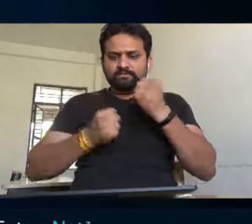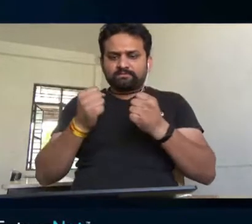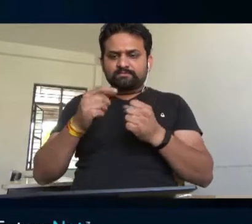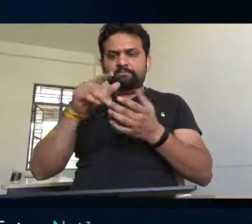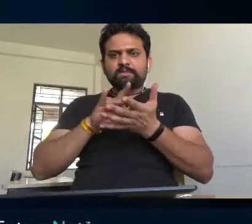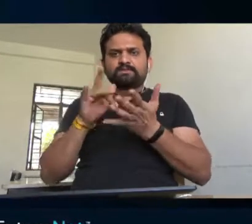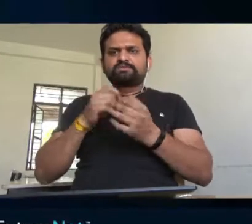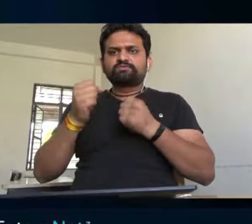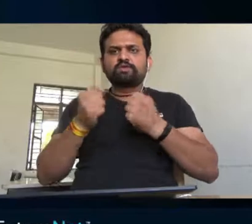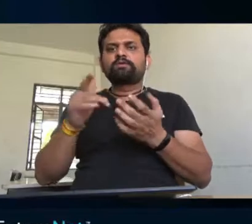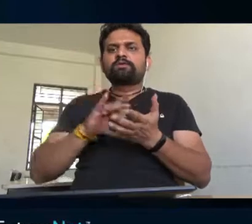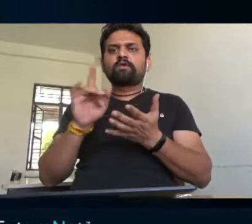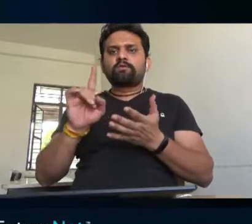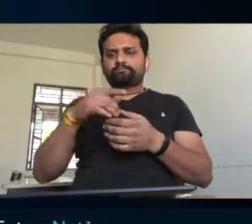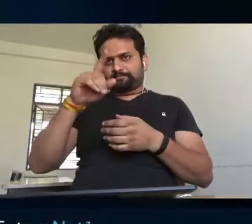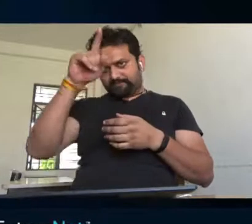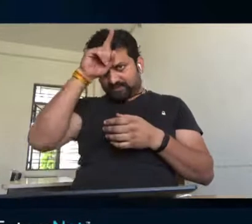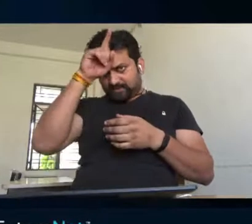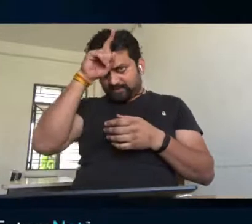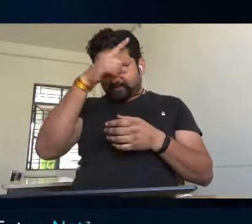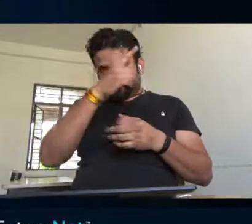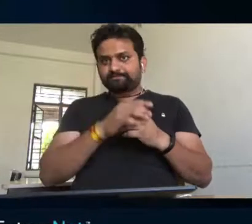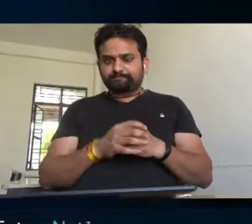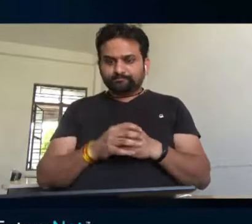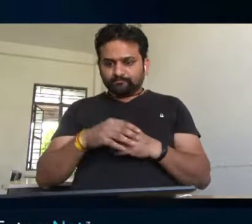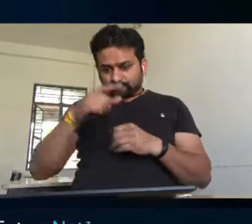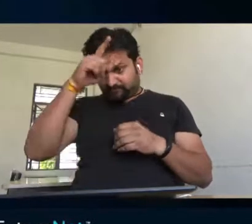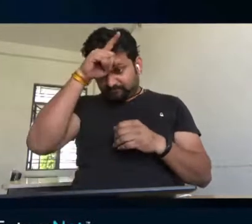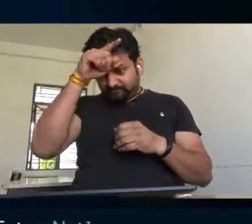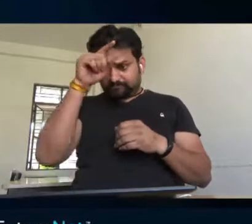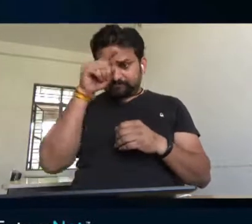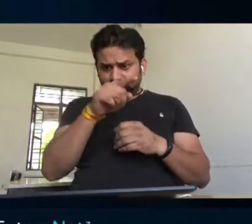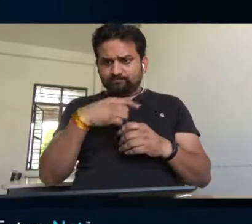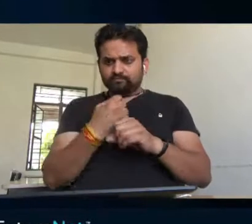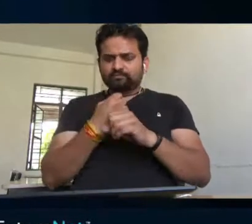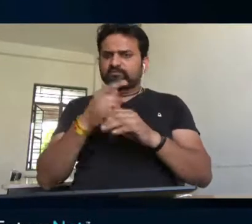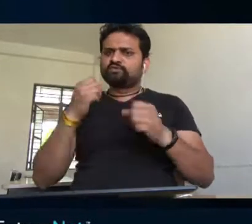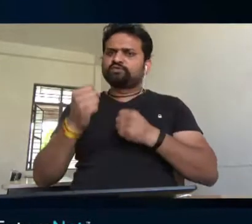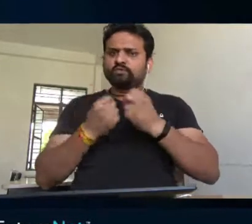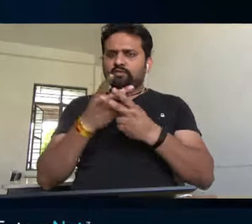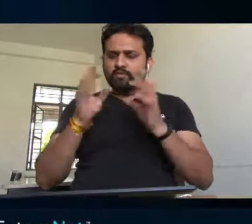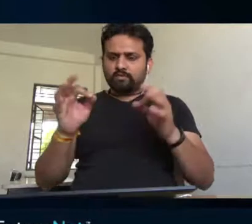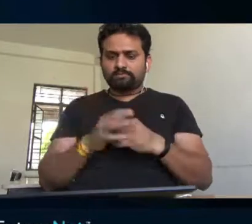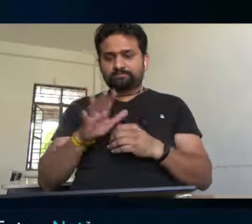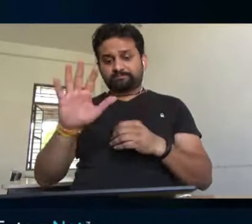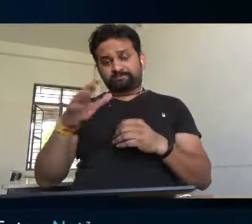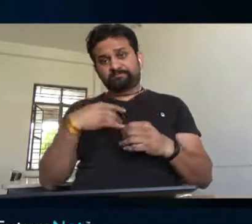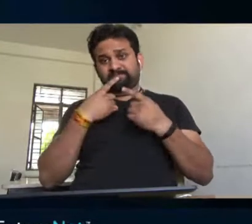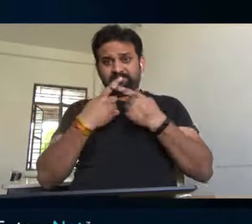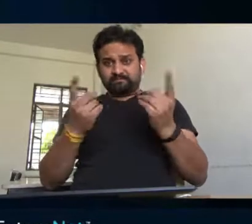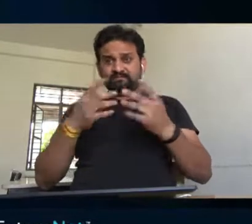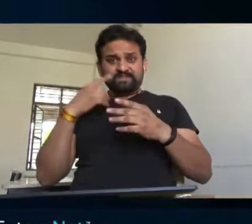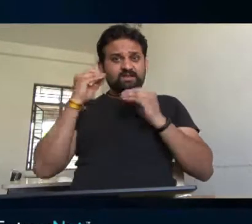our first projects. On the next weekend, on the 17th of March, we have the FutureNet Masters Table